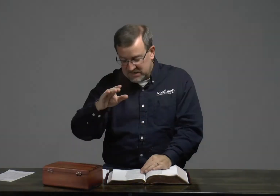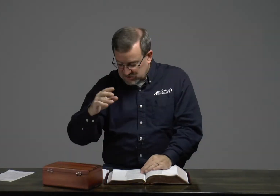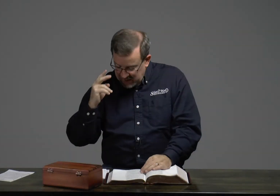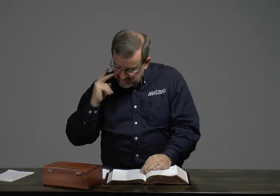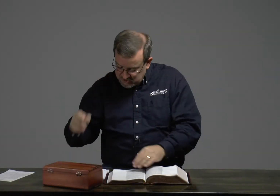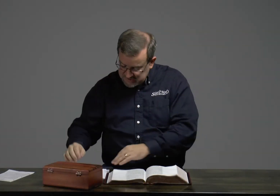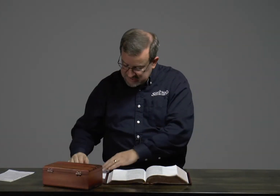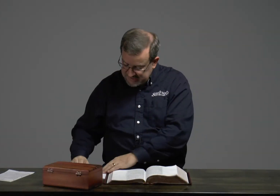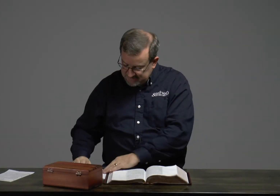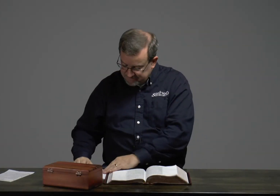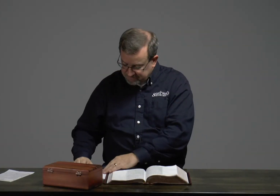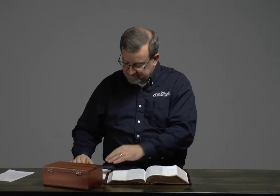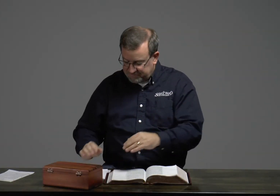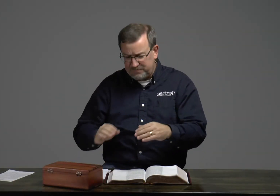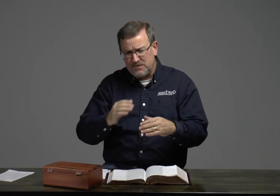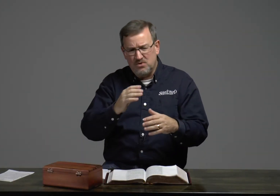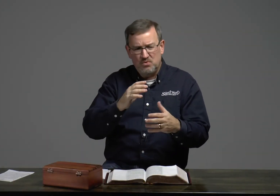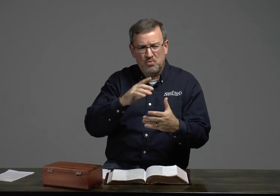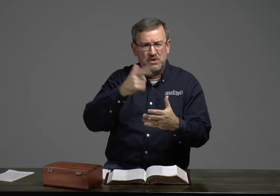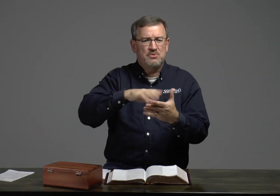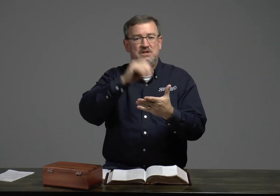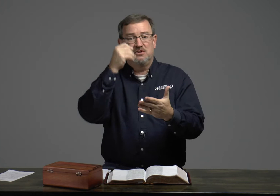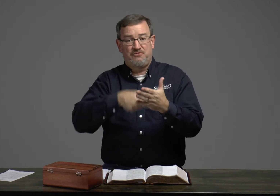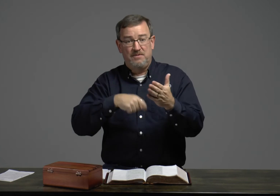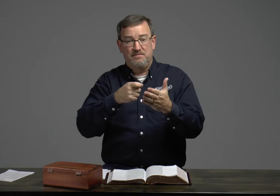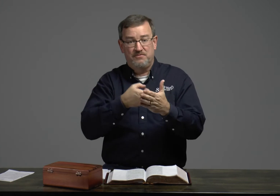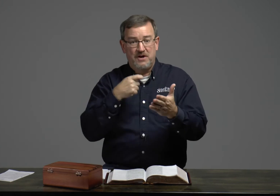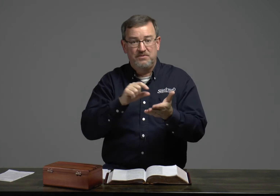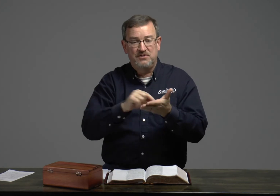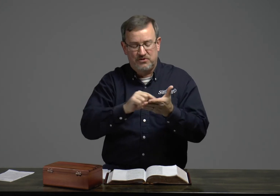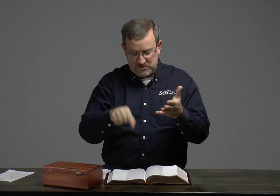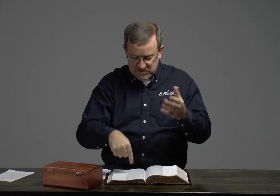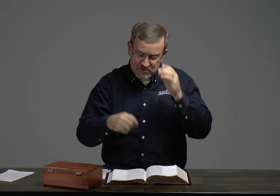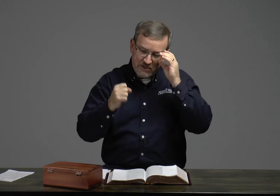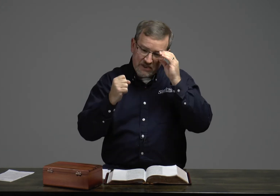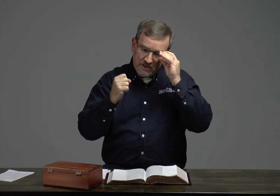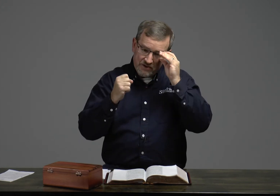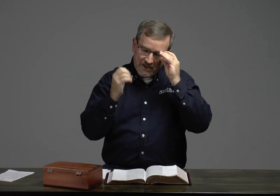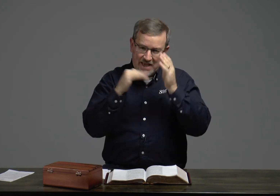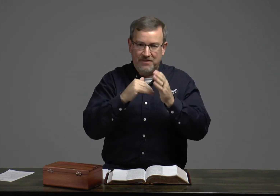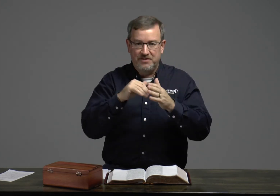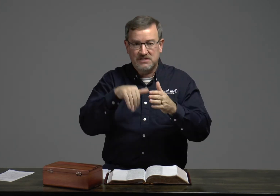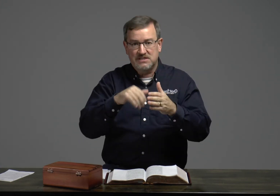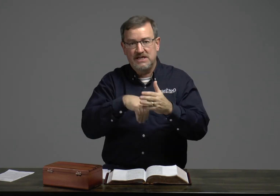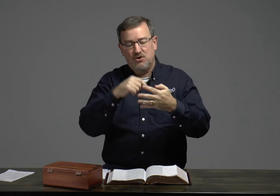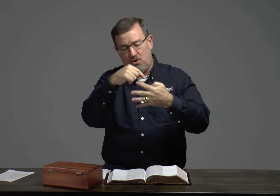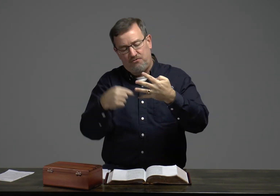So I want you to see, what do we learn from these verses? Again, this is in all